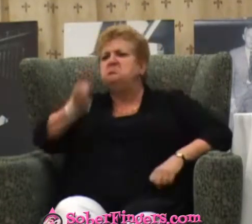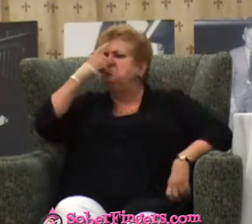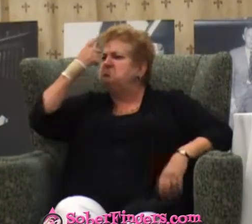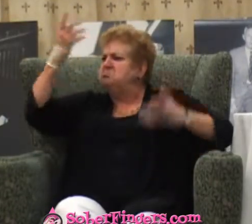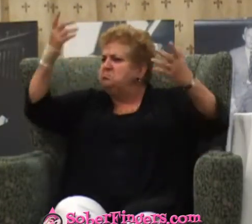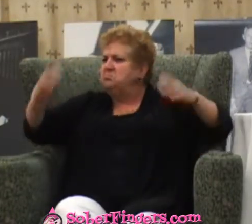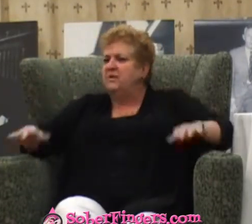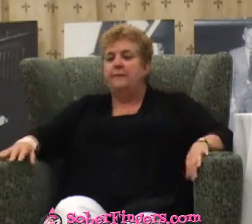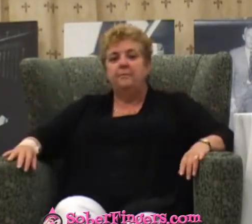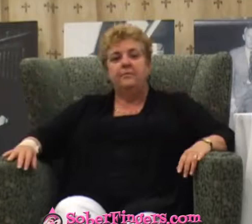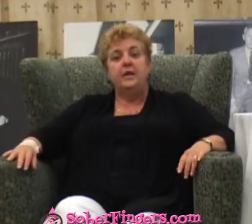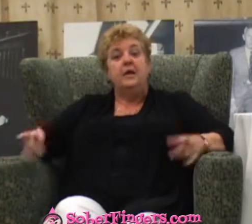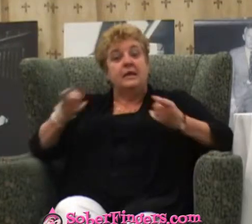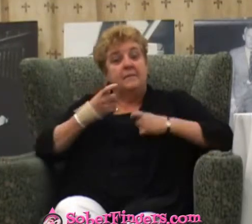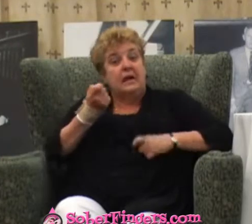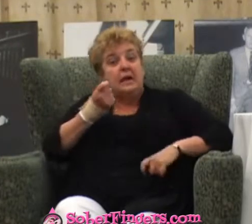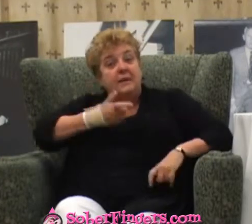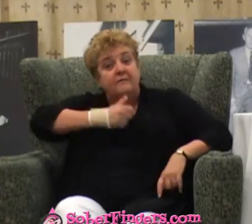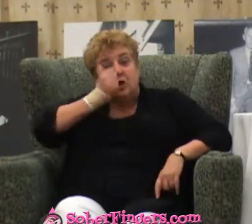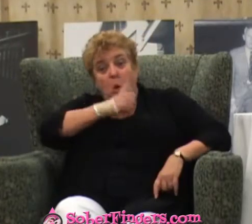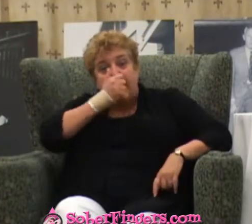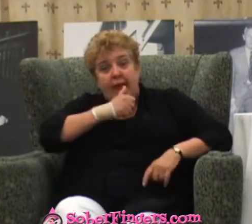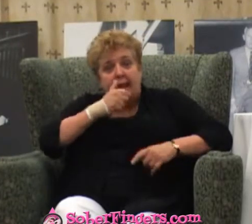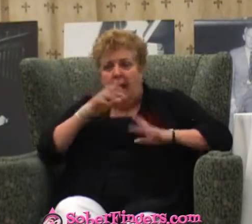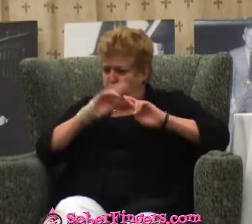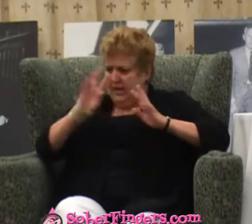Give me a little cocaine, I want to start a business with you.